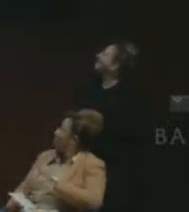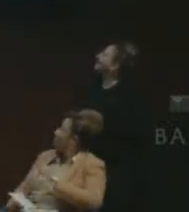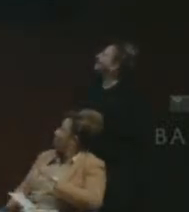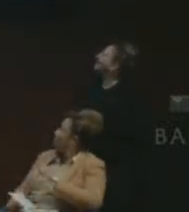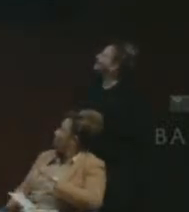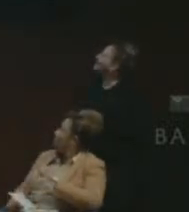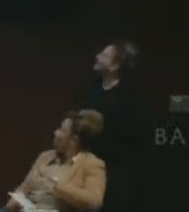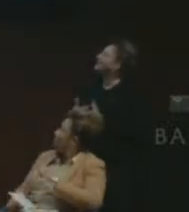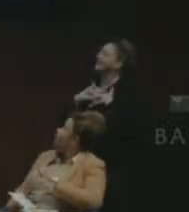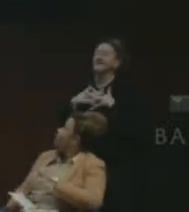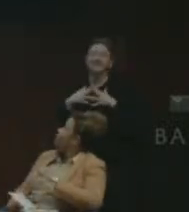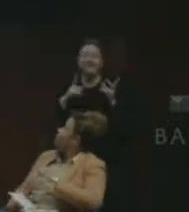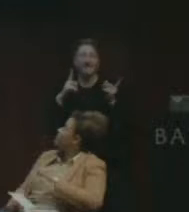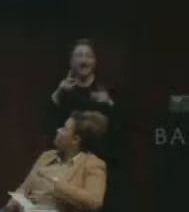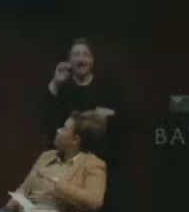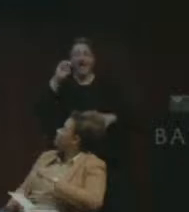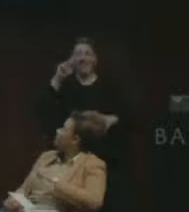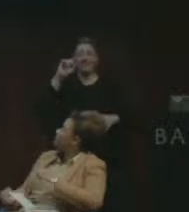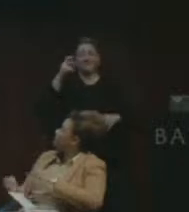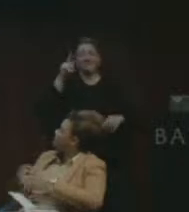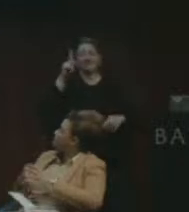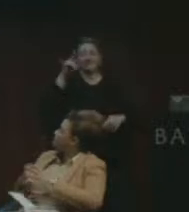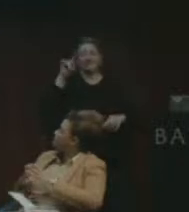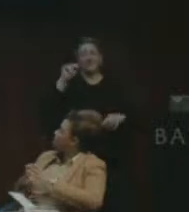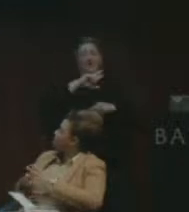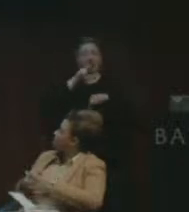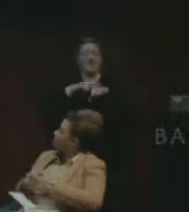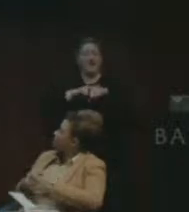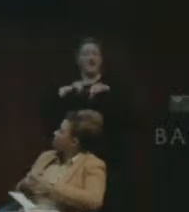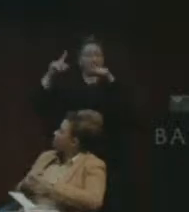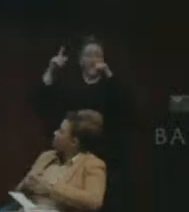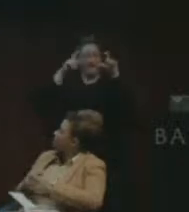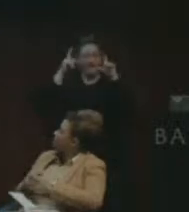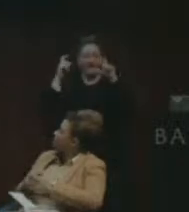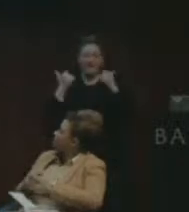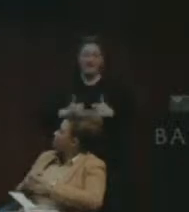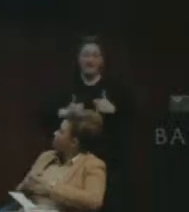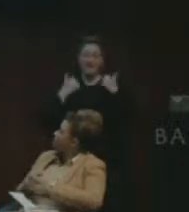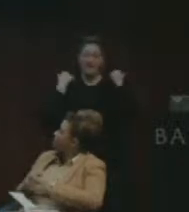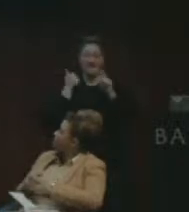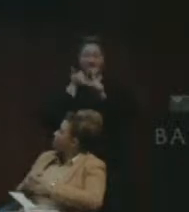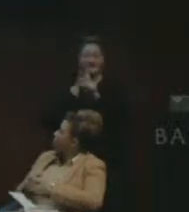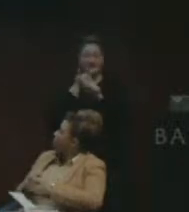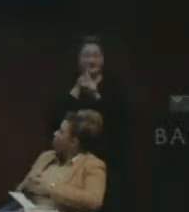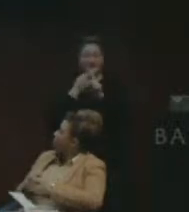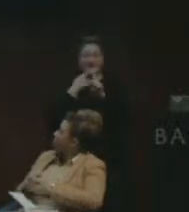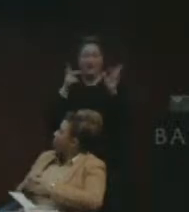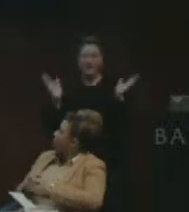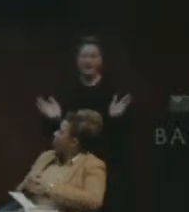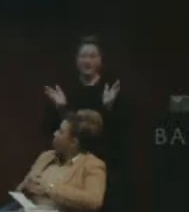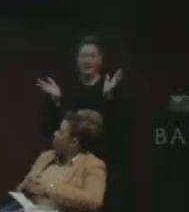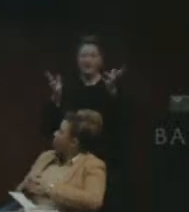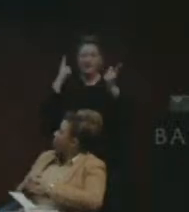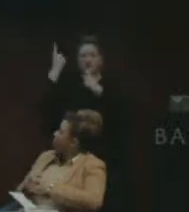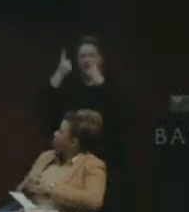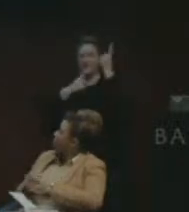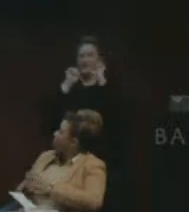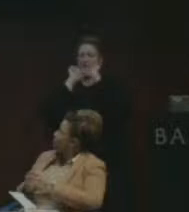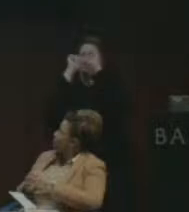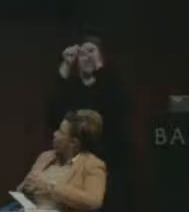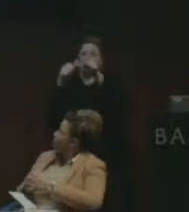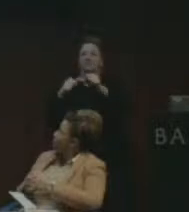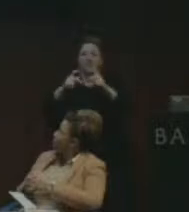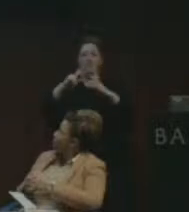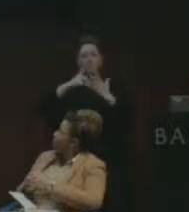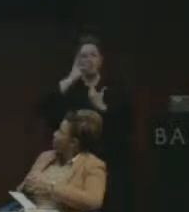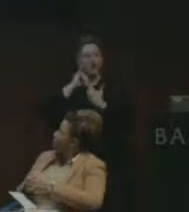I have the great privilege of working with Elizabeth Crist with National Geographic in my photographic life. And she said, she was encouraging me to think about long-term projects. And